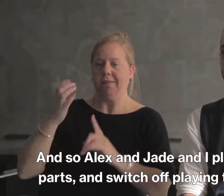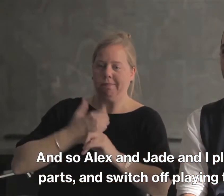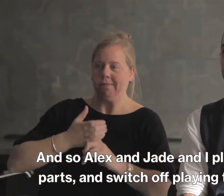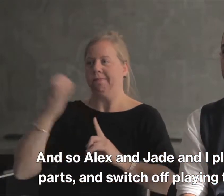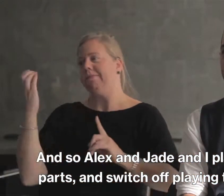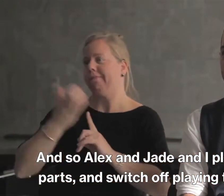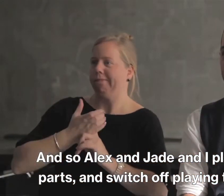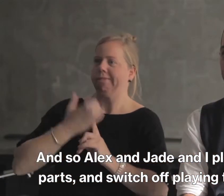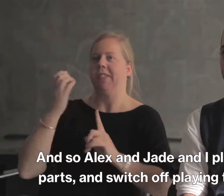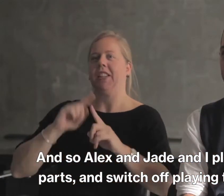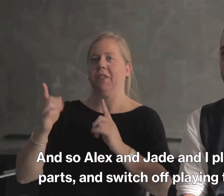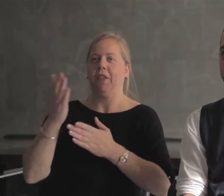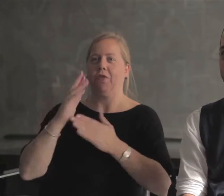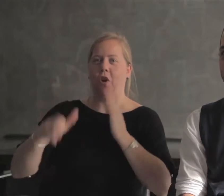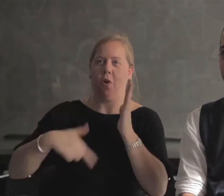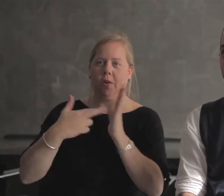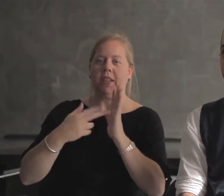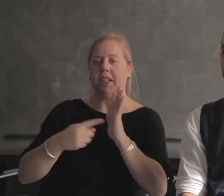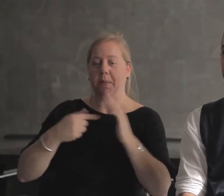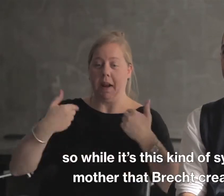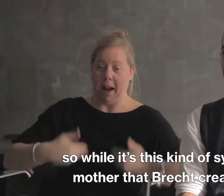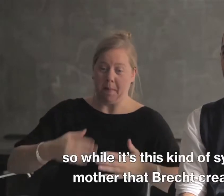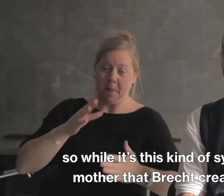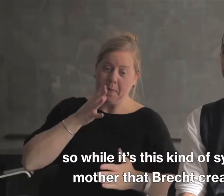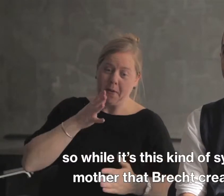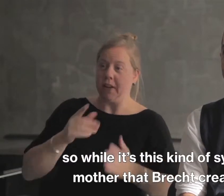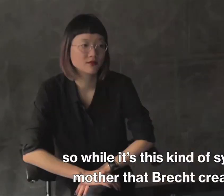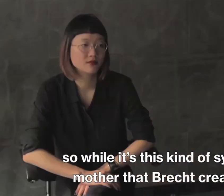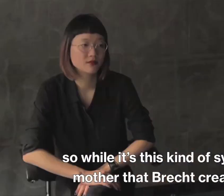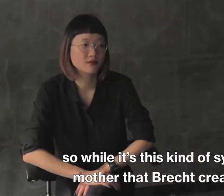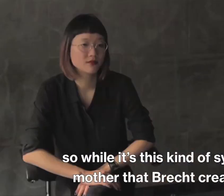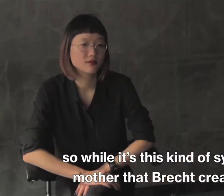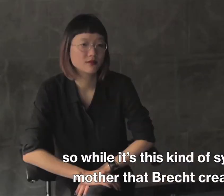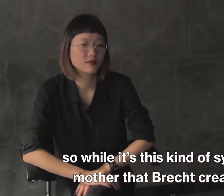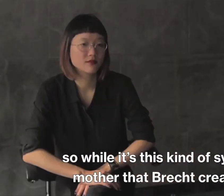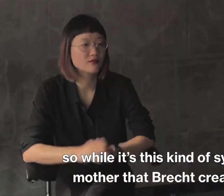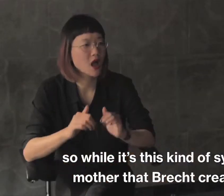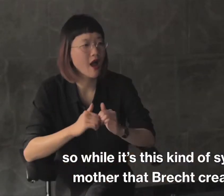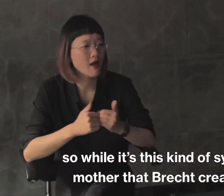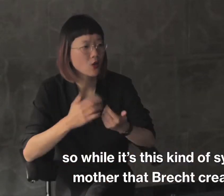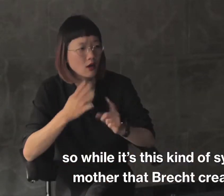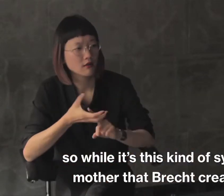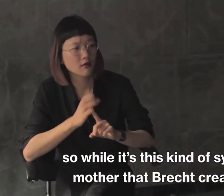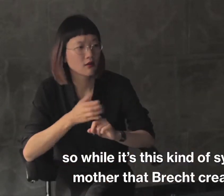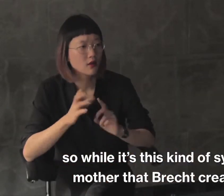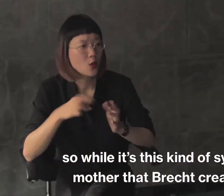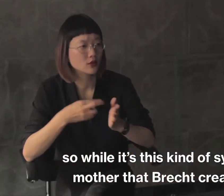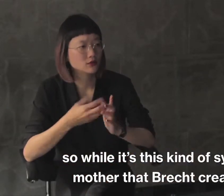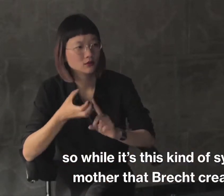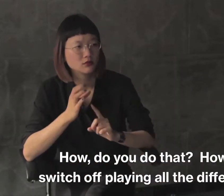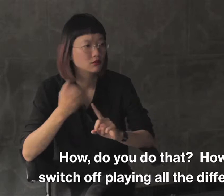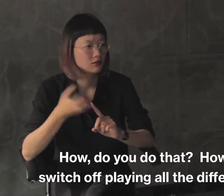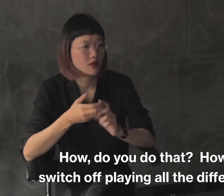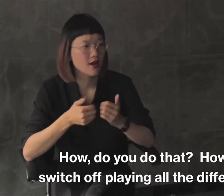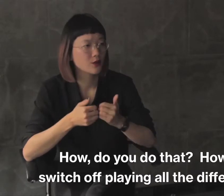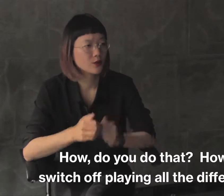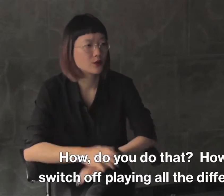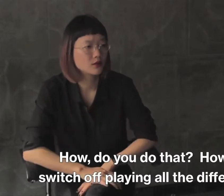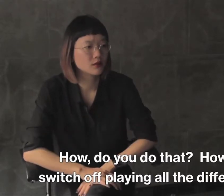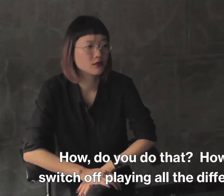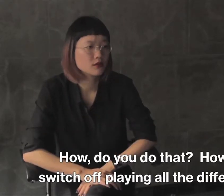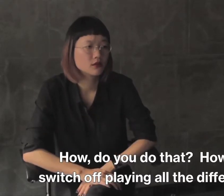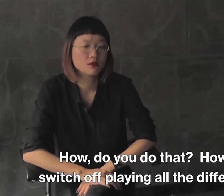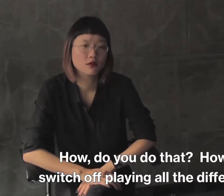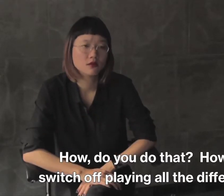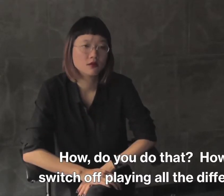and we switch off playing the mother. So while it's this kind of symbolic mother that Brecht created... How do you do that? How do you